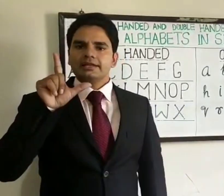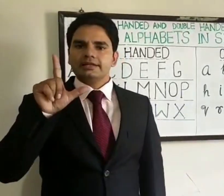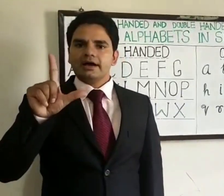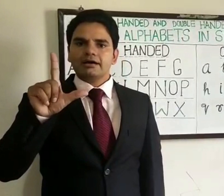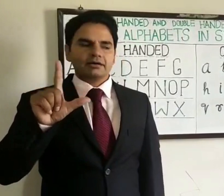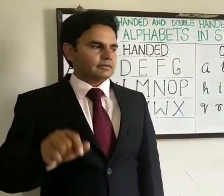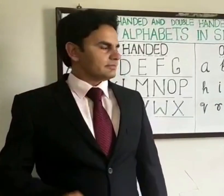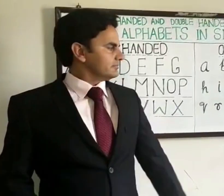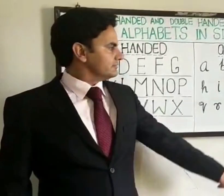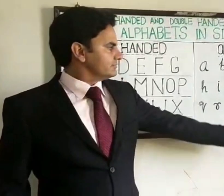L,